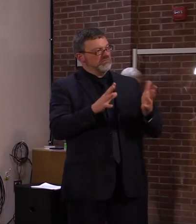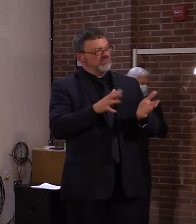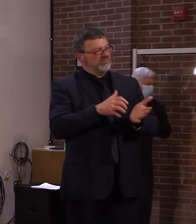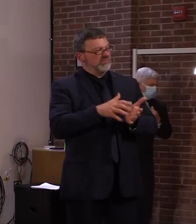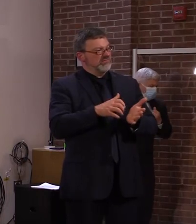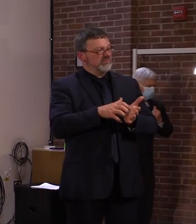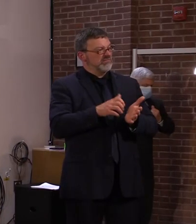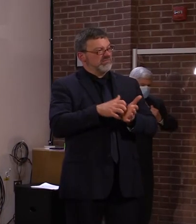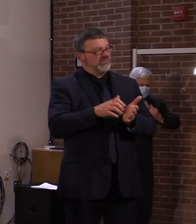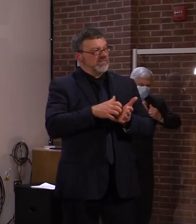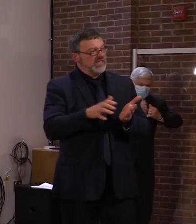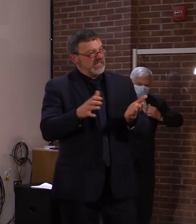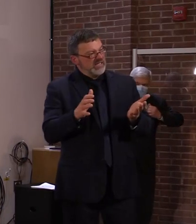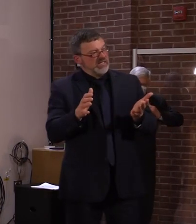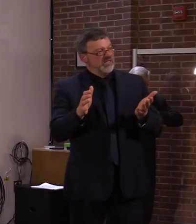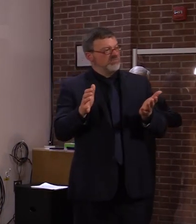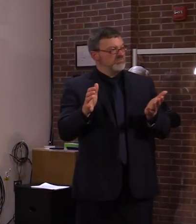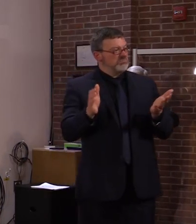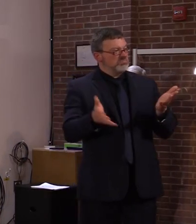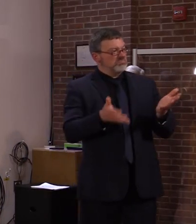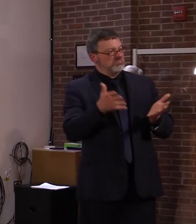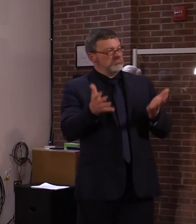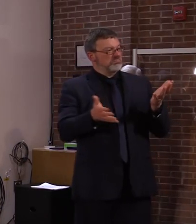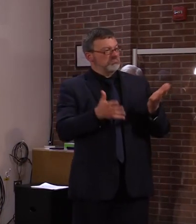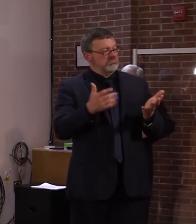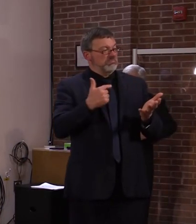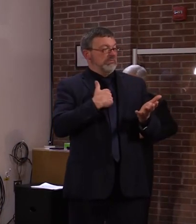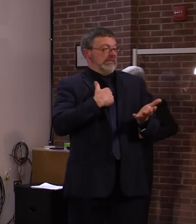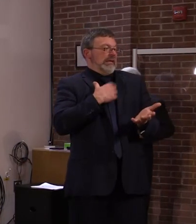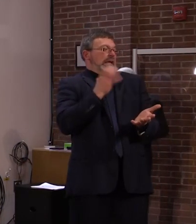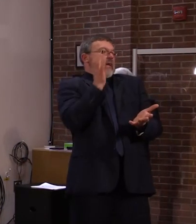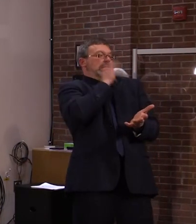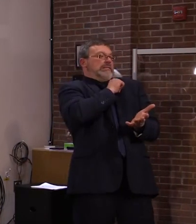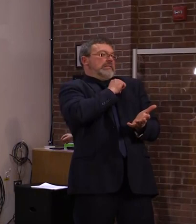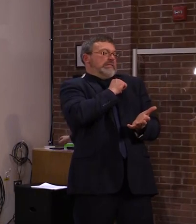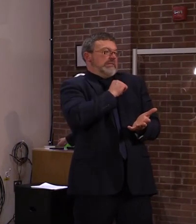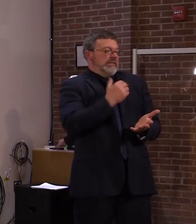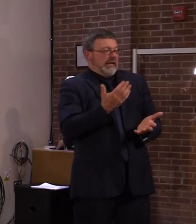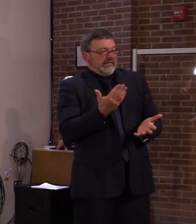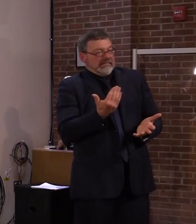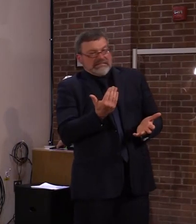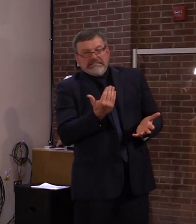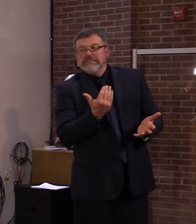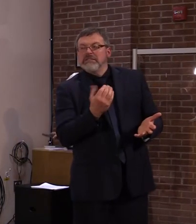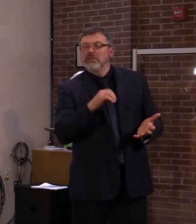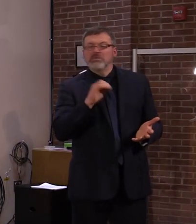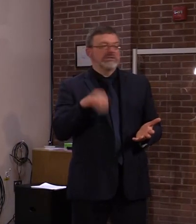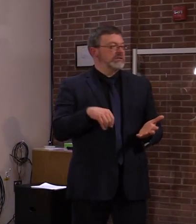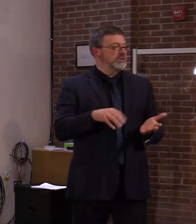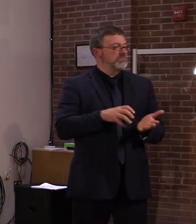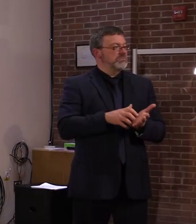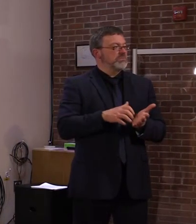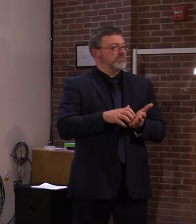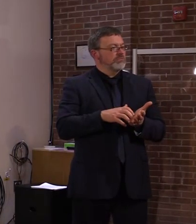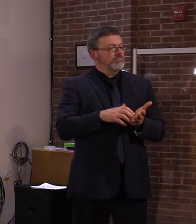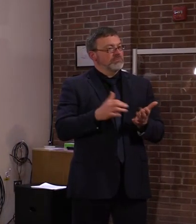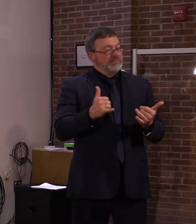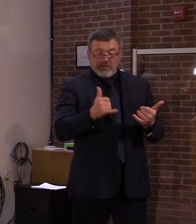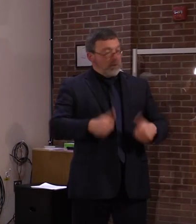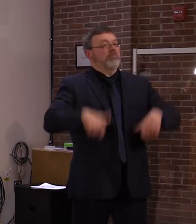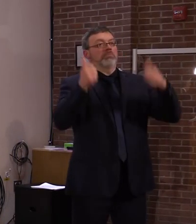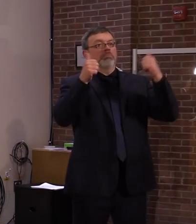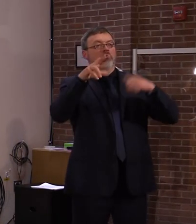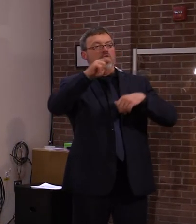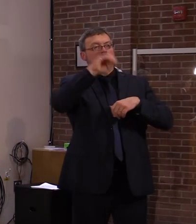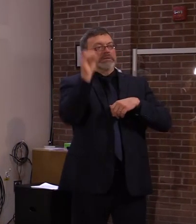say, I'm going to guess at this, like 15%. And today it's 30%. So at